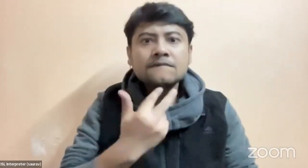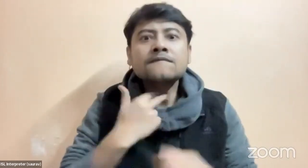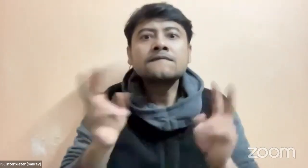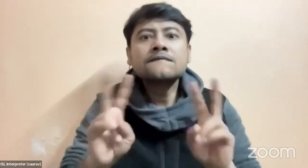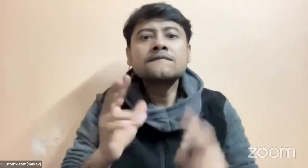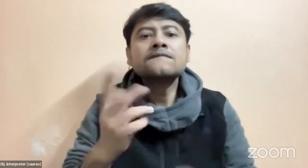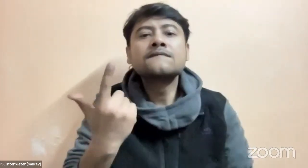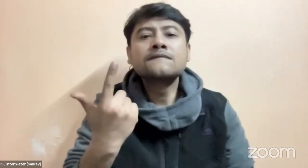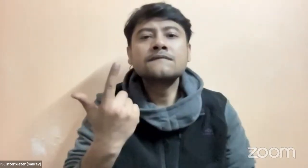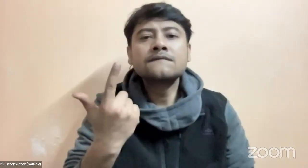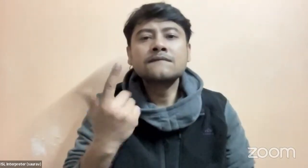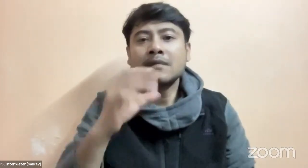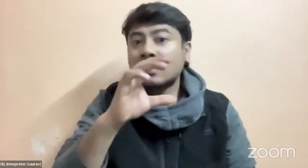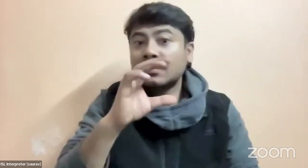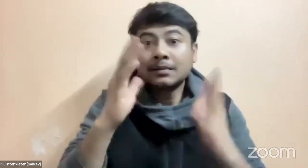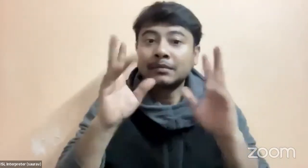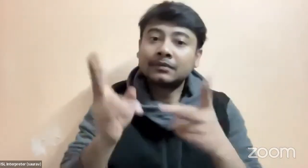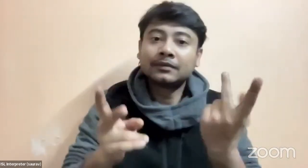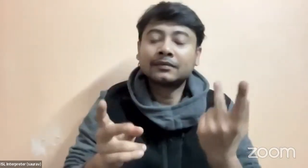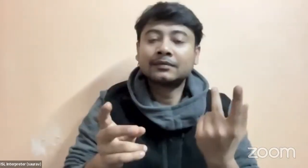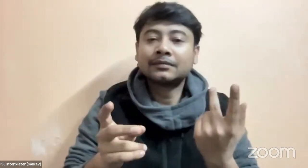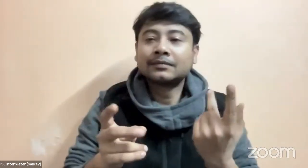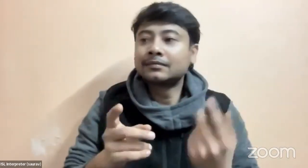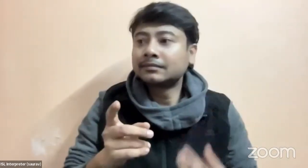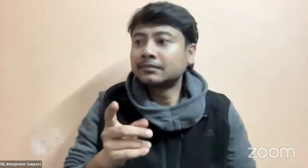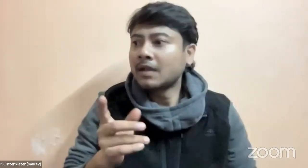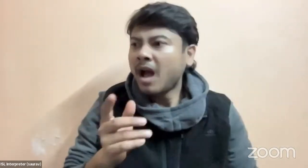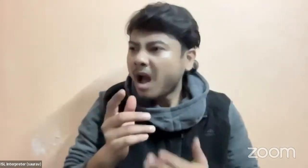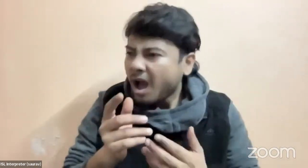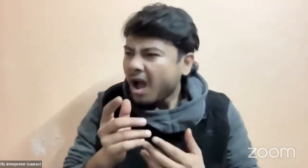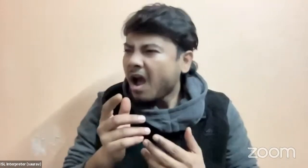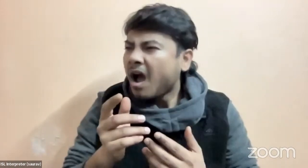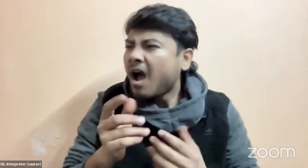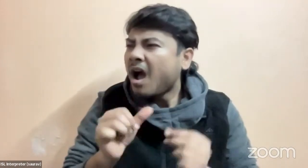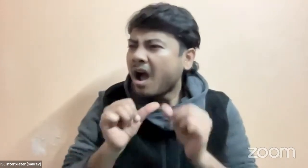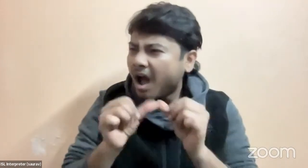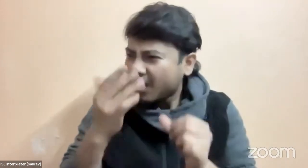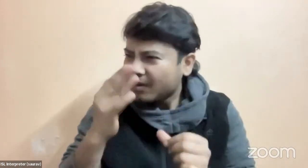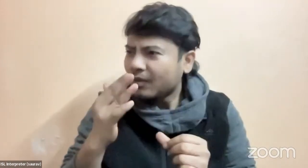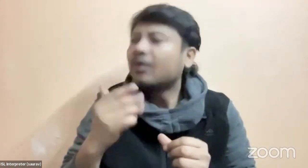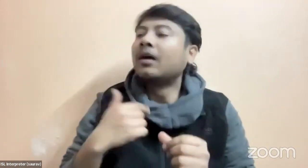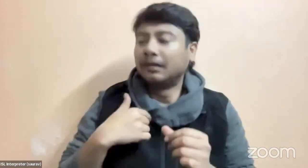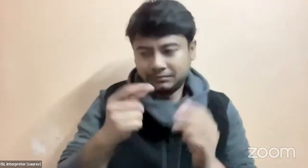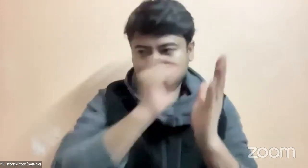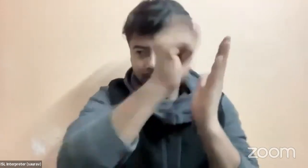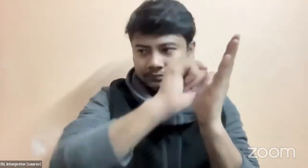Lord Chaitanya says, you don't know the answer? I will help you in cheating. So he only writes the answer.